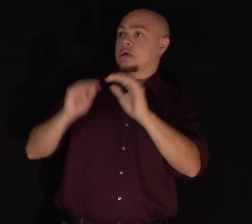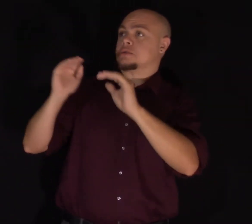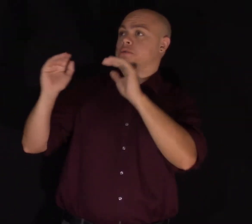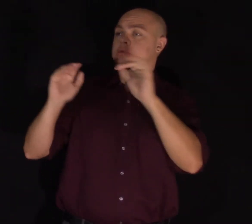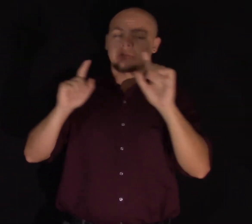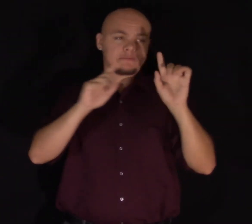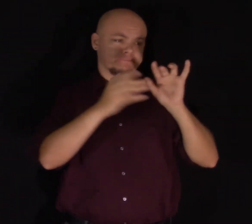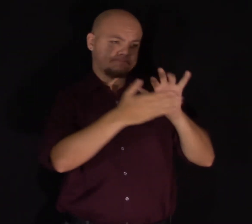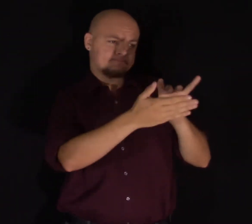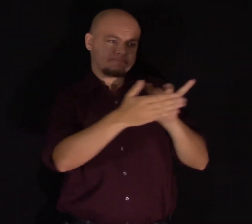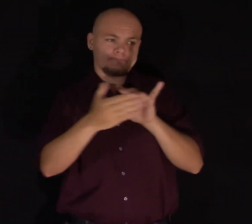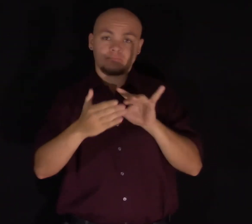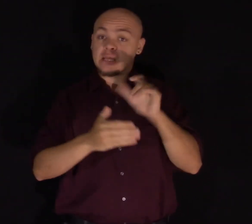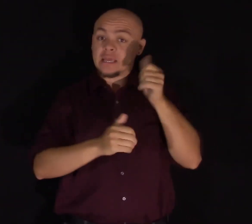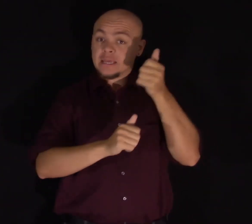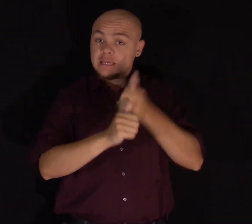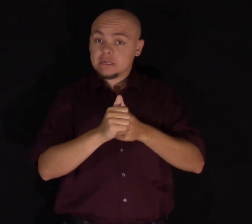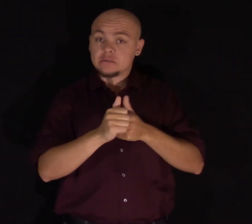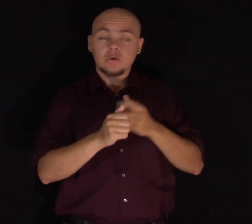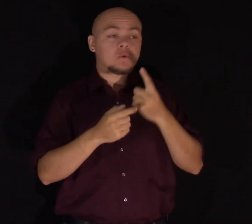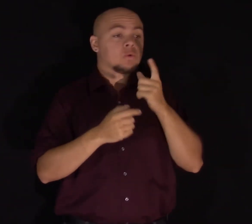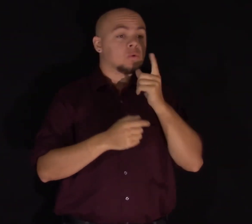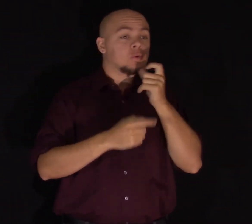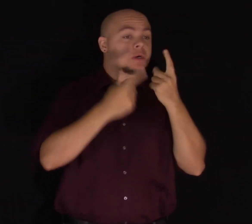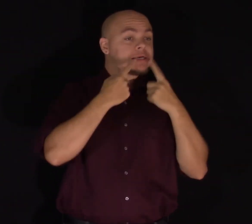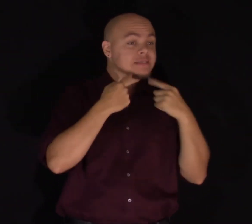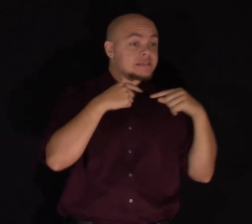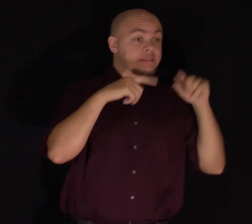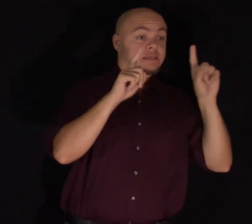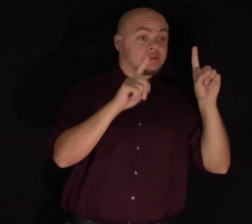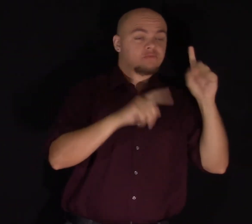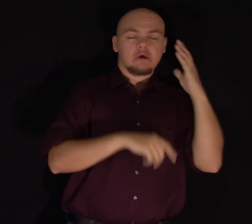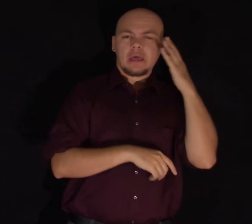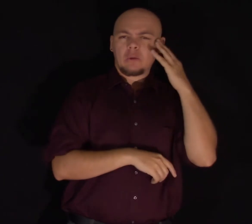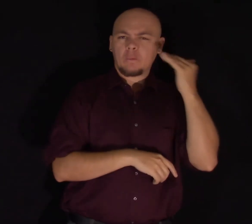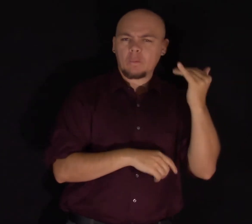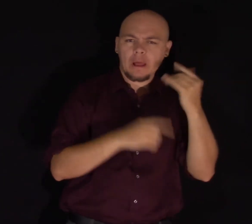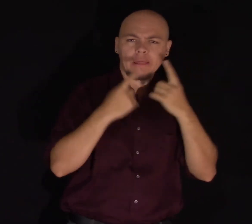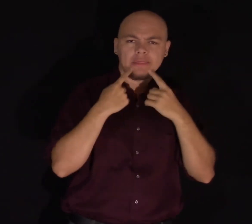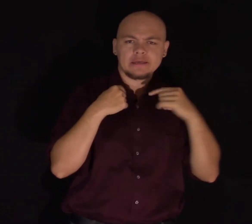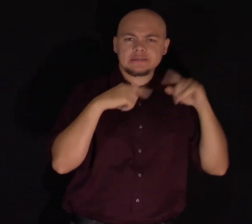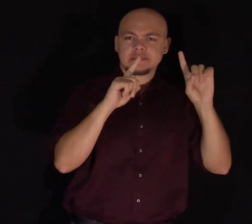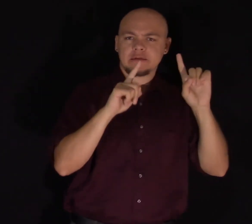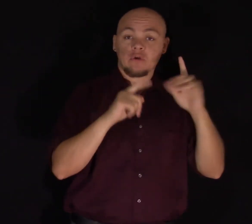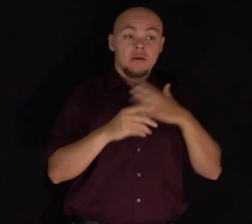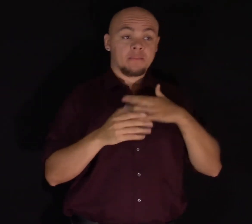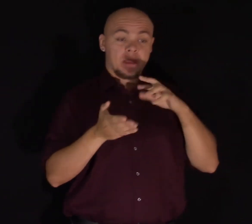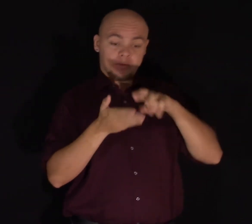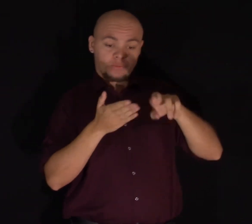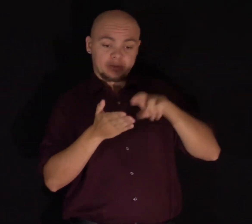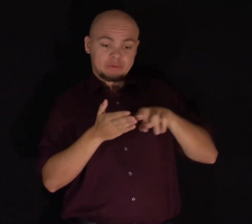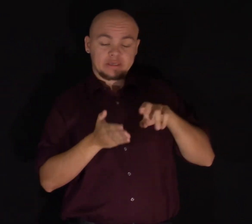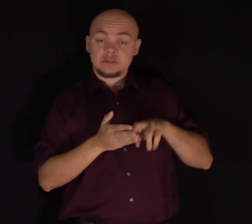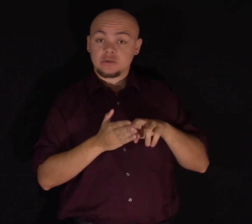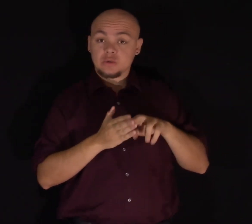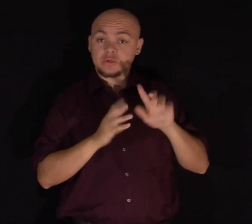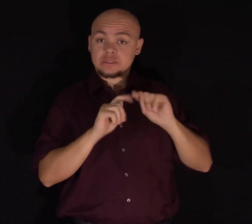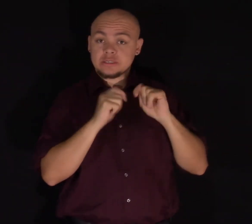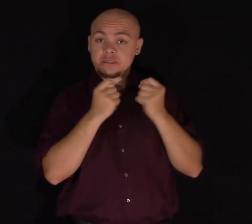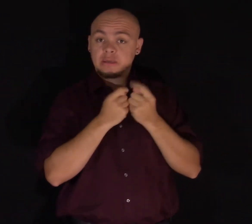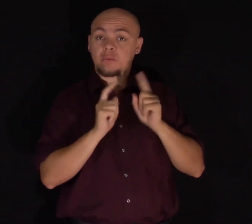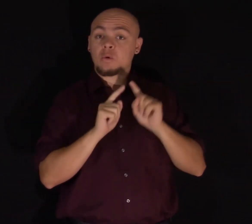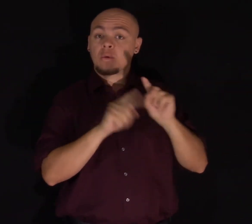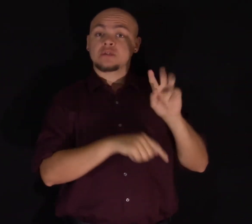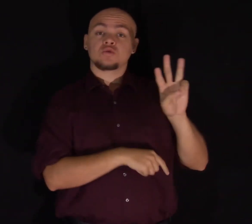my question was, who is successful here and why? My research team and I went to West Point Military